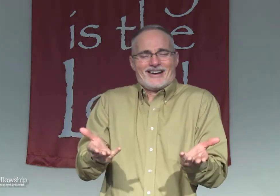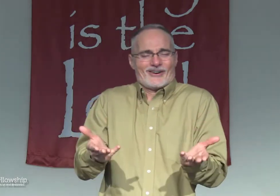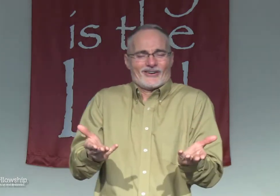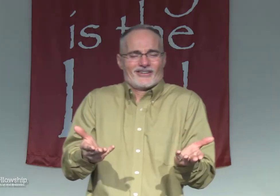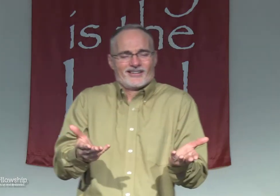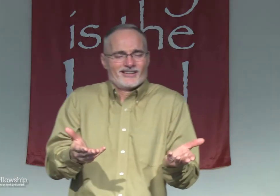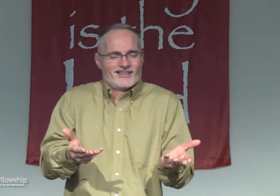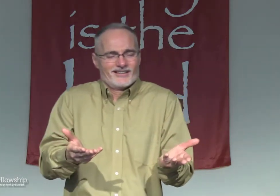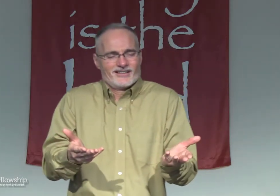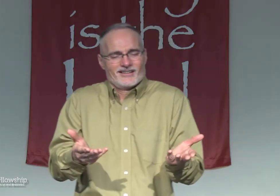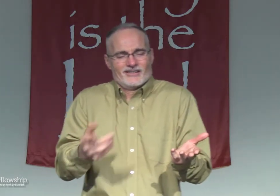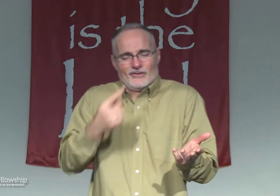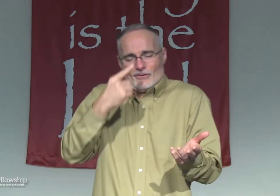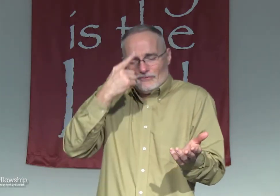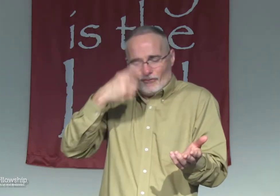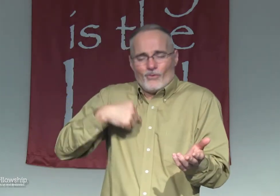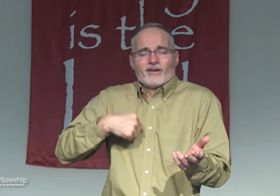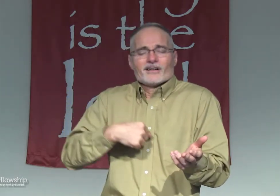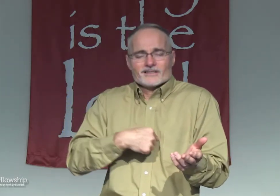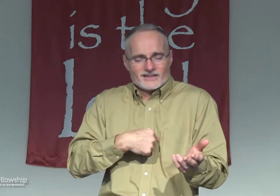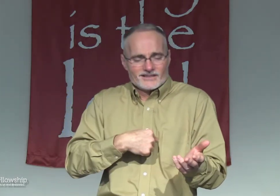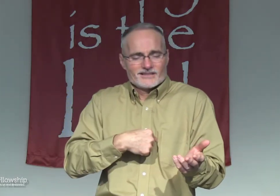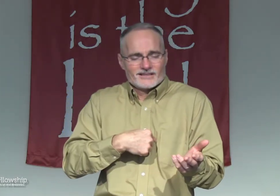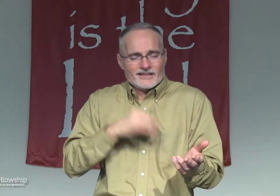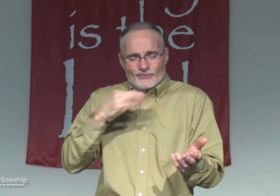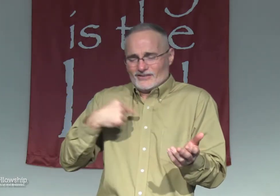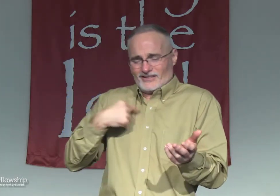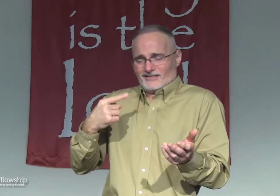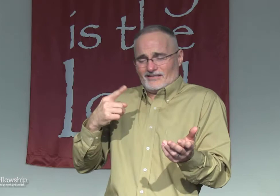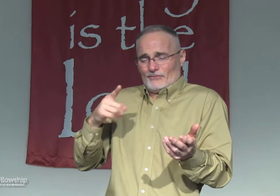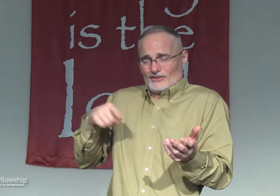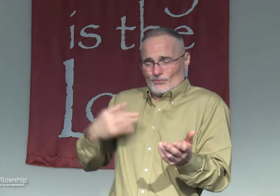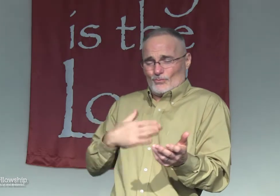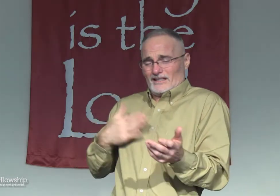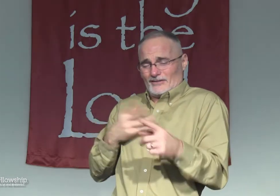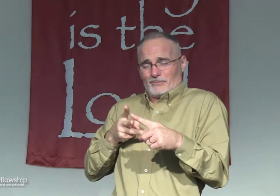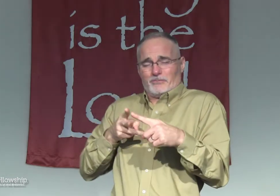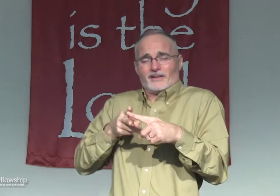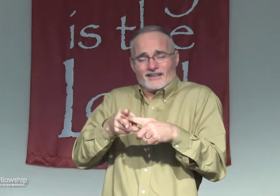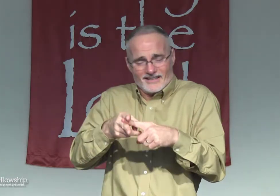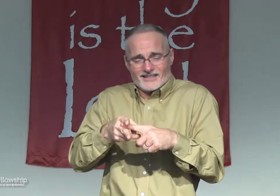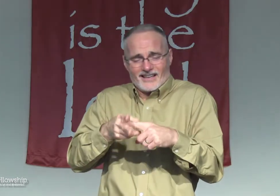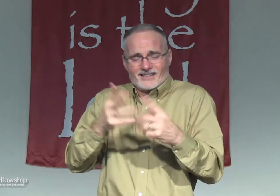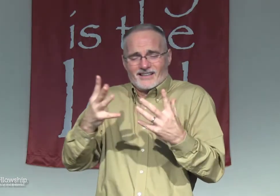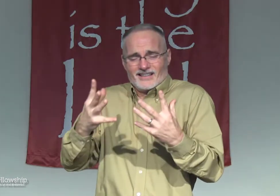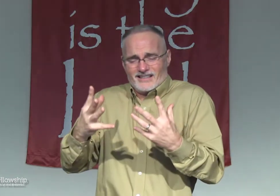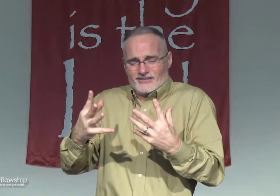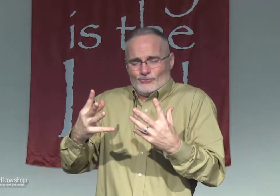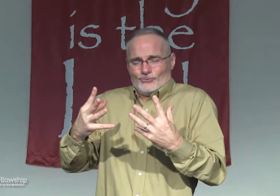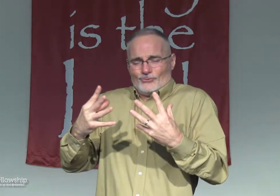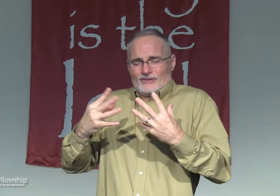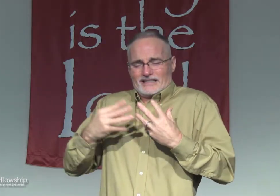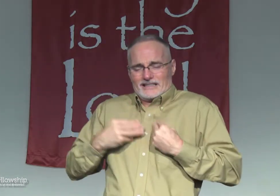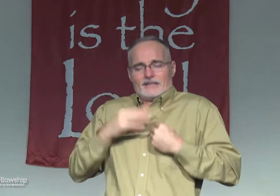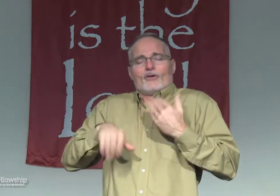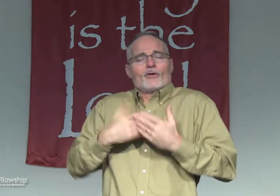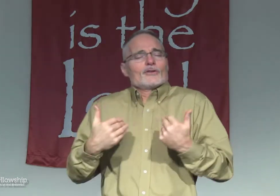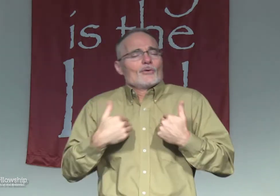It reminds us what is there for us. If we're just willing to plug in, if